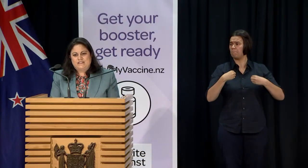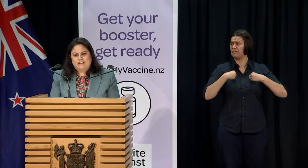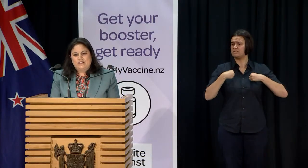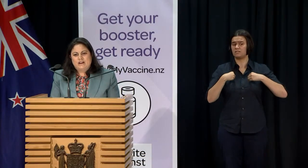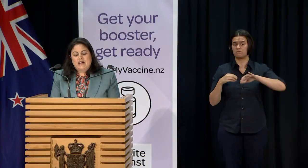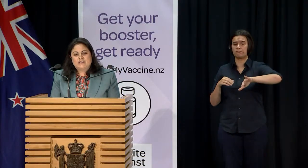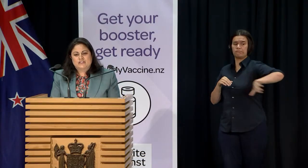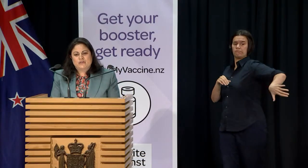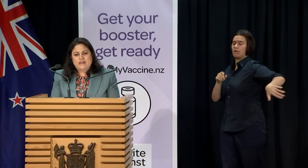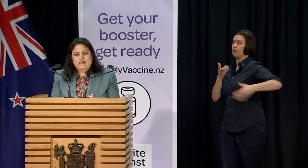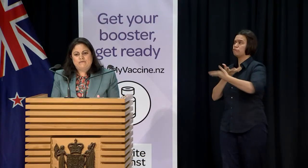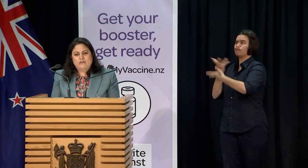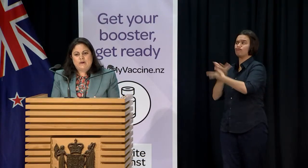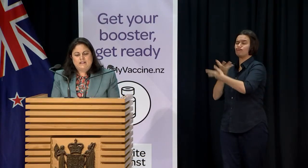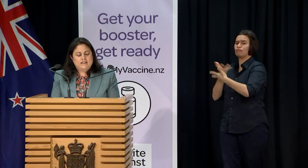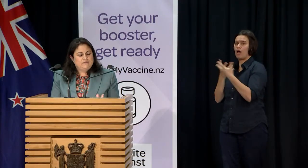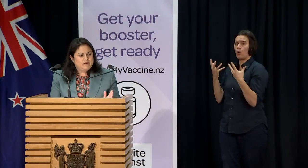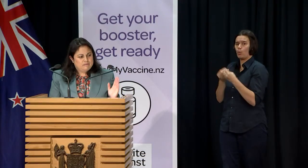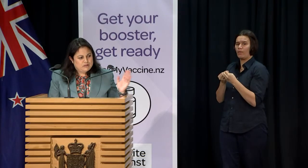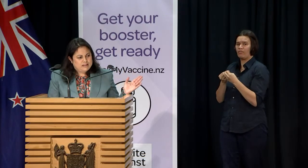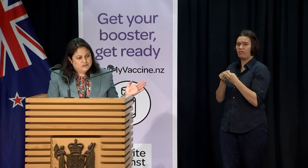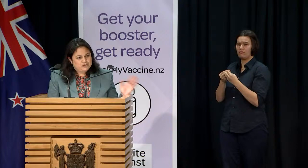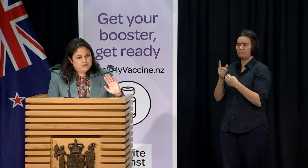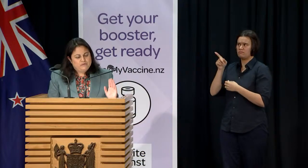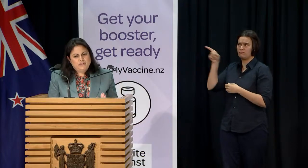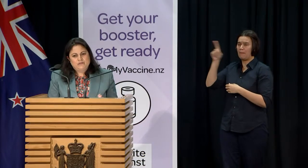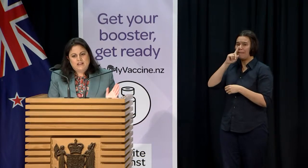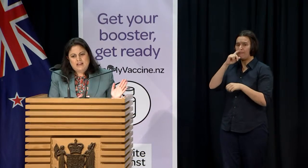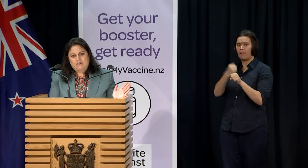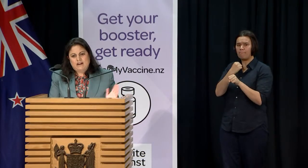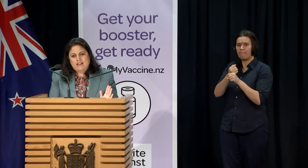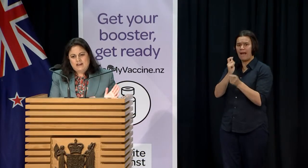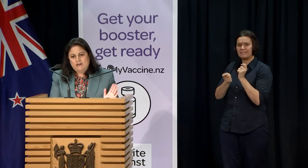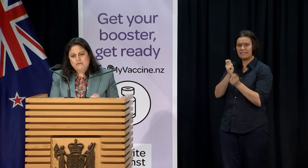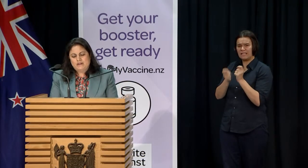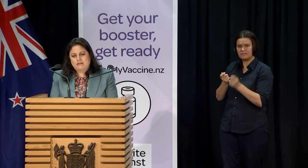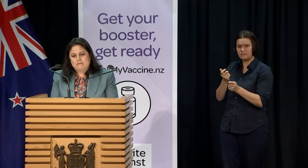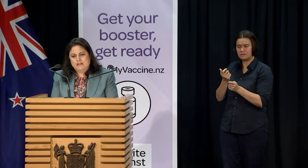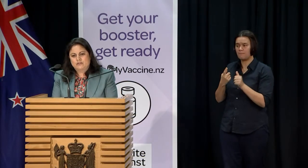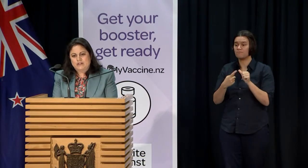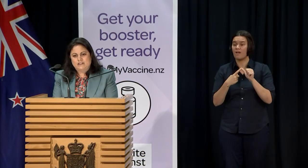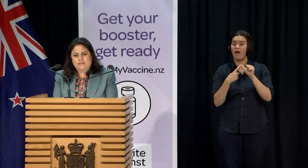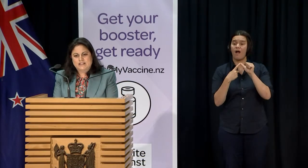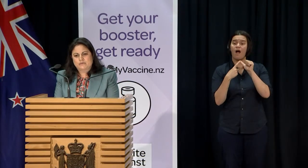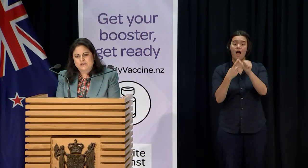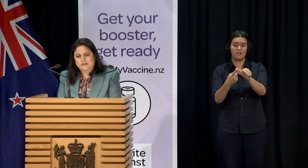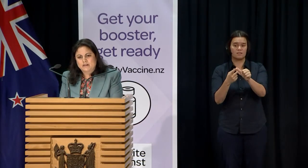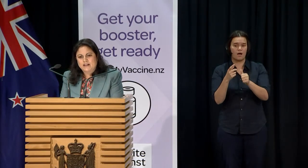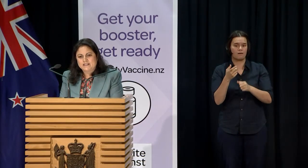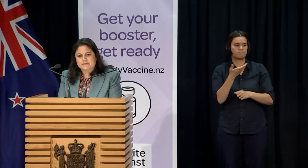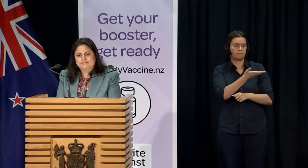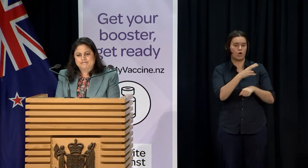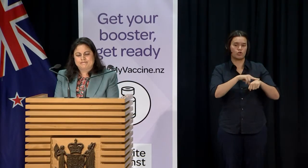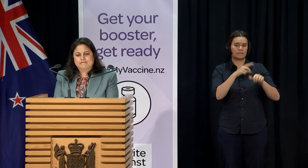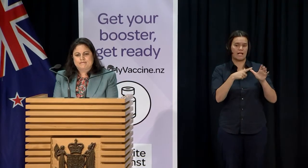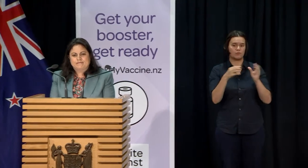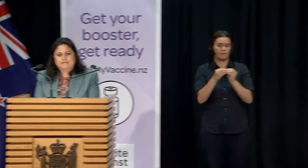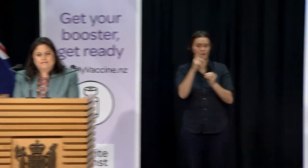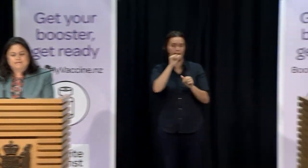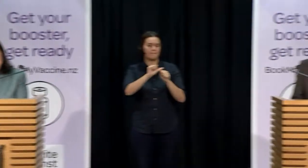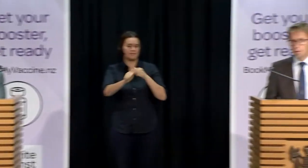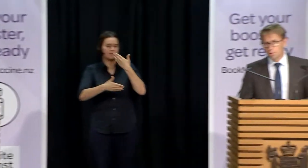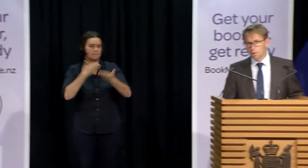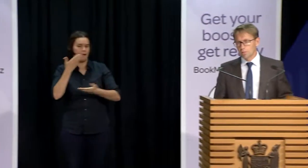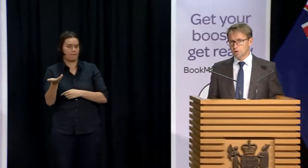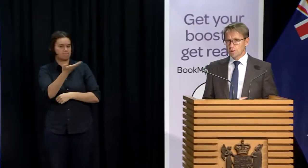And if so, did you... So Dr. Bloomfield can outline how the ministry interacts with the suppliers. Yes,